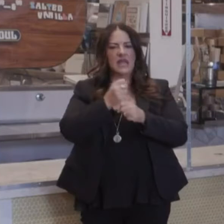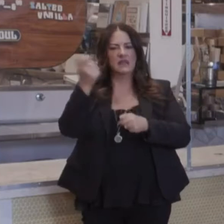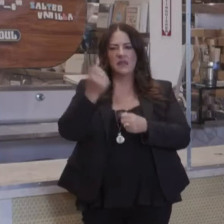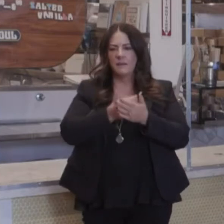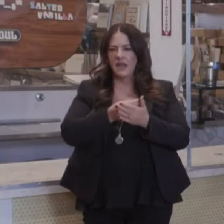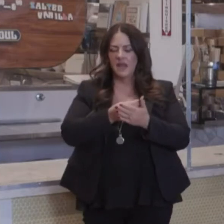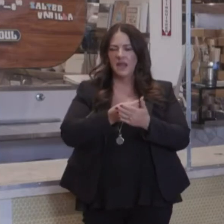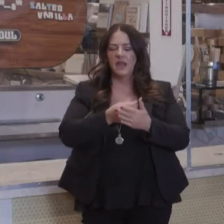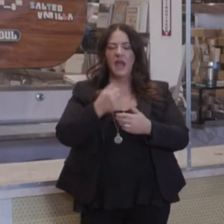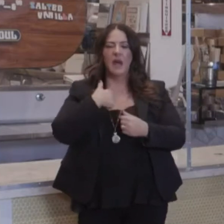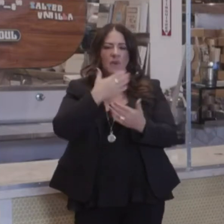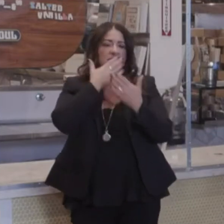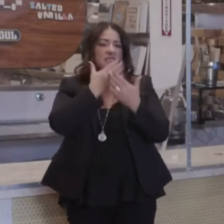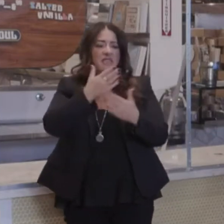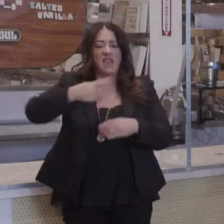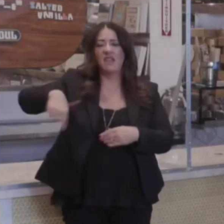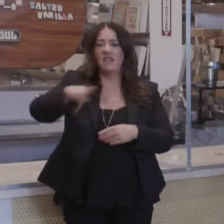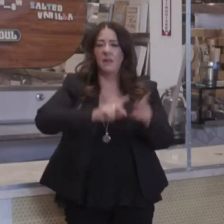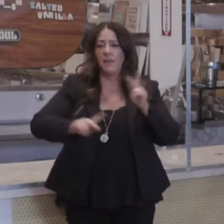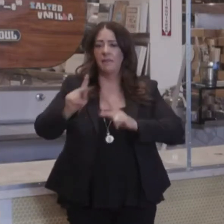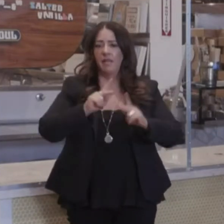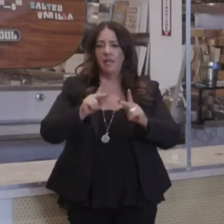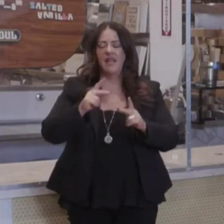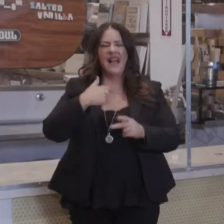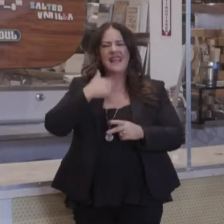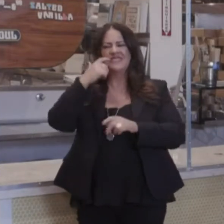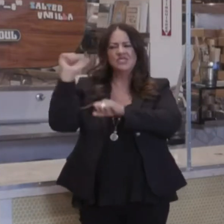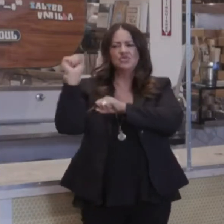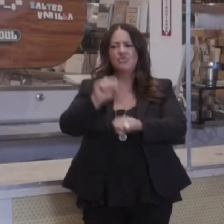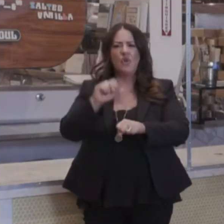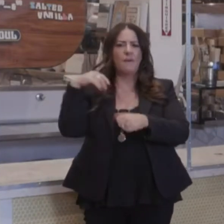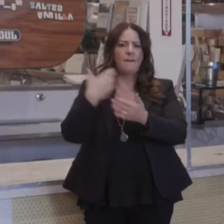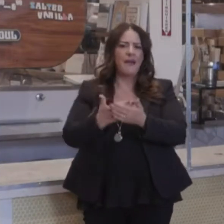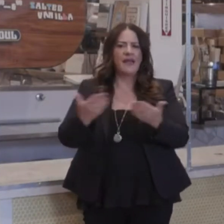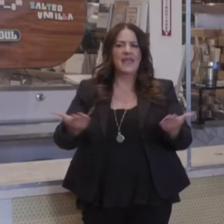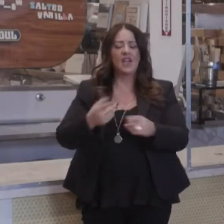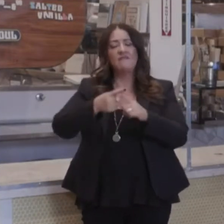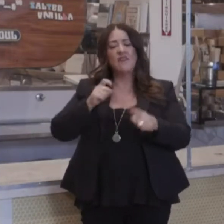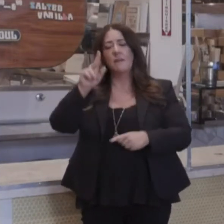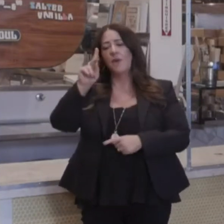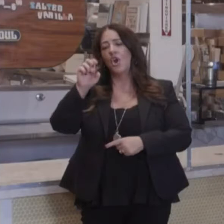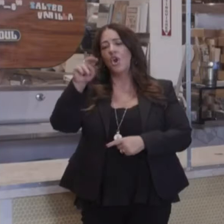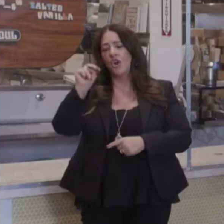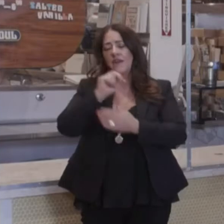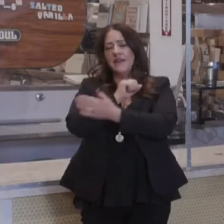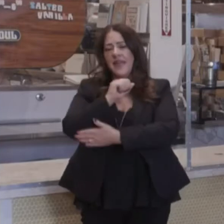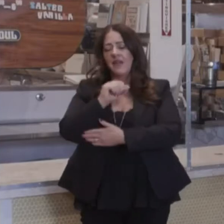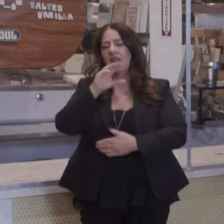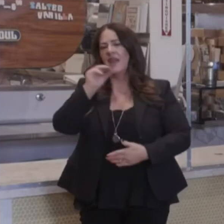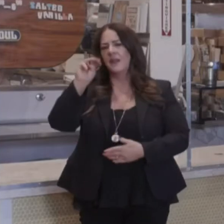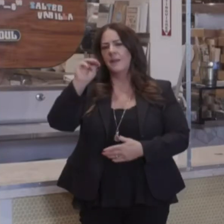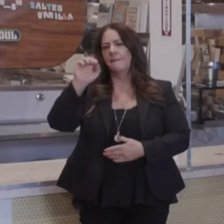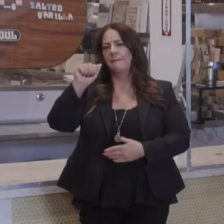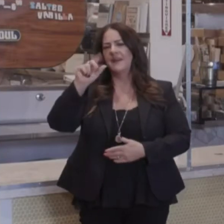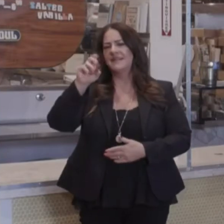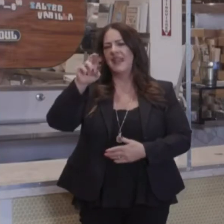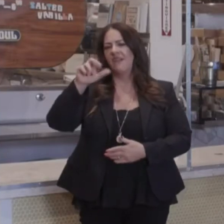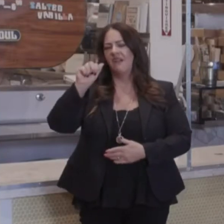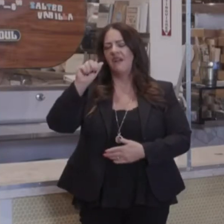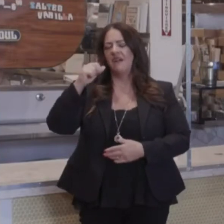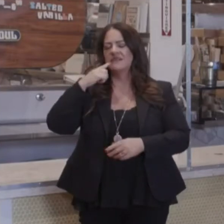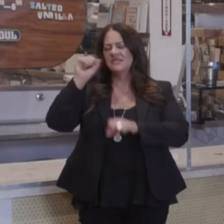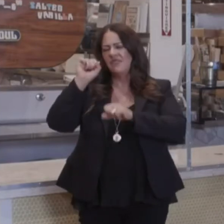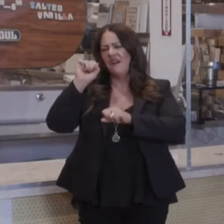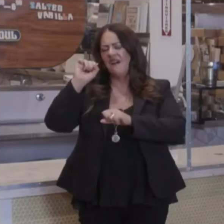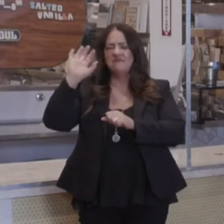there for us. I just got back from Arvin in Kern County. I had the privilege of being in Madera some 12 or so hours ago.